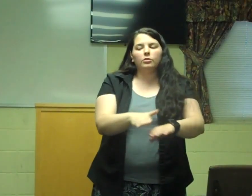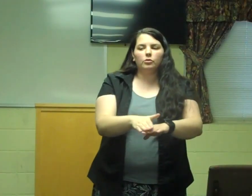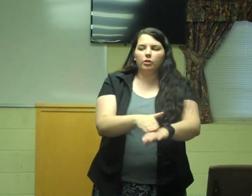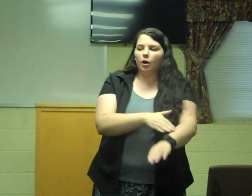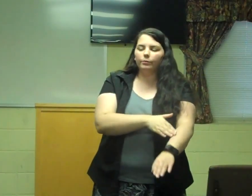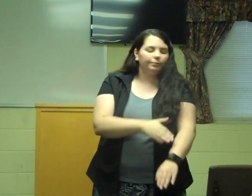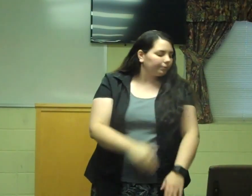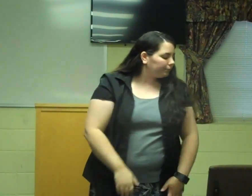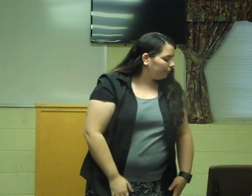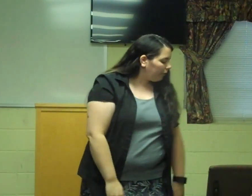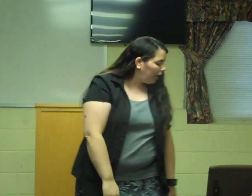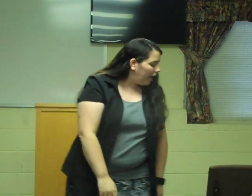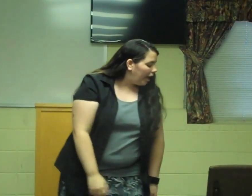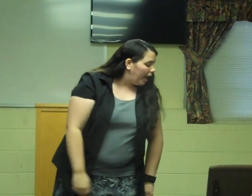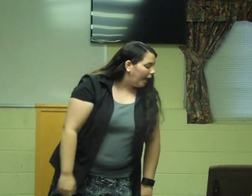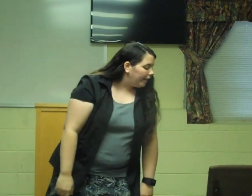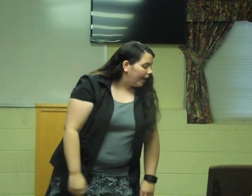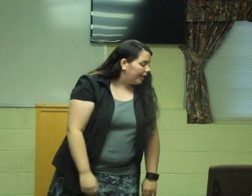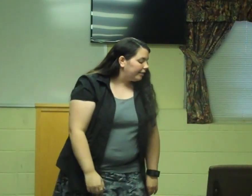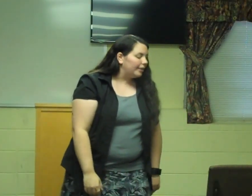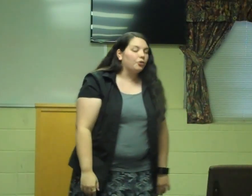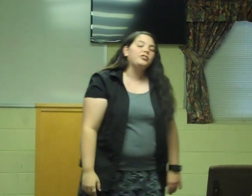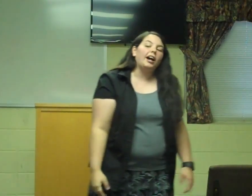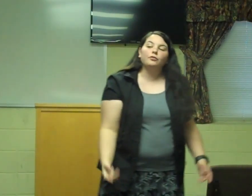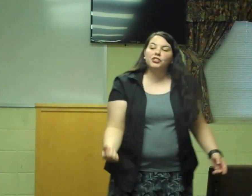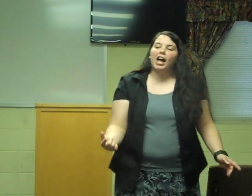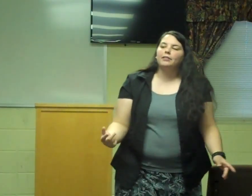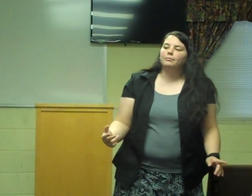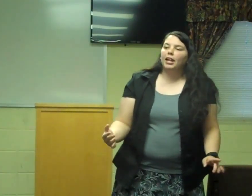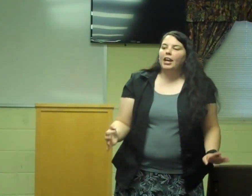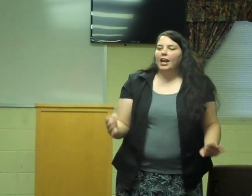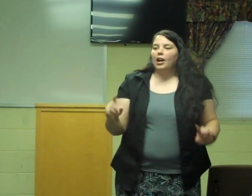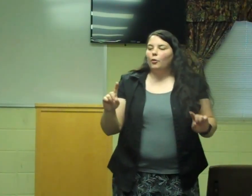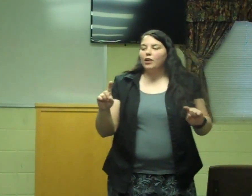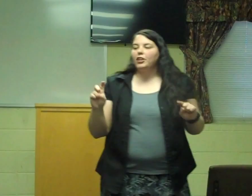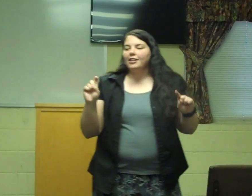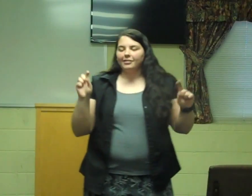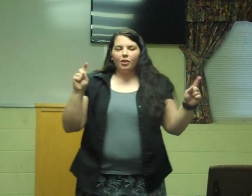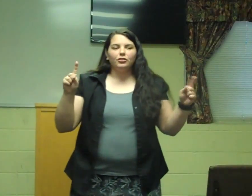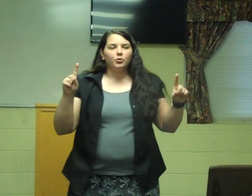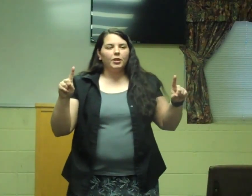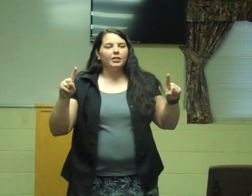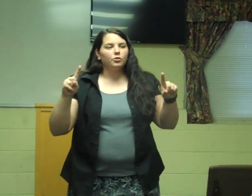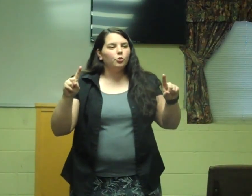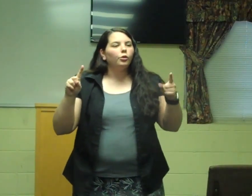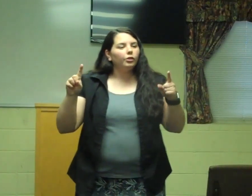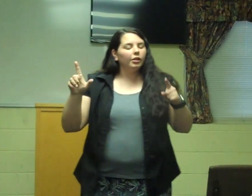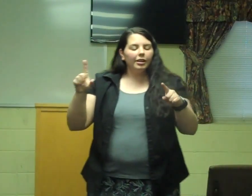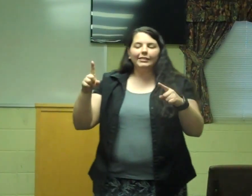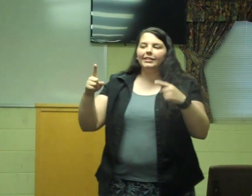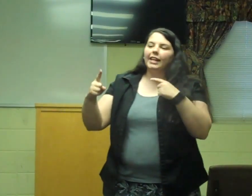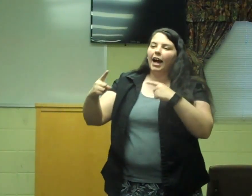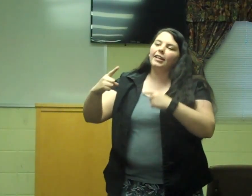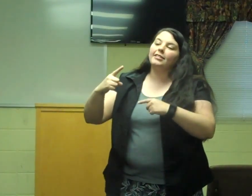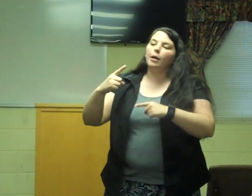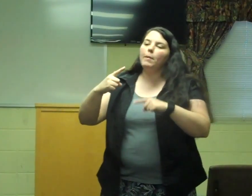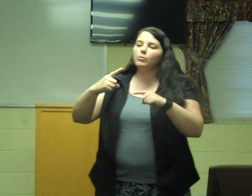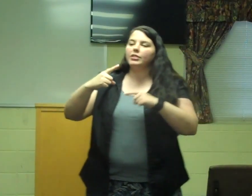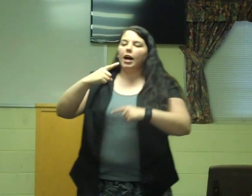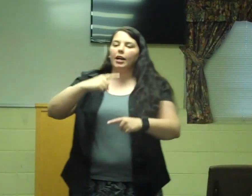So slow. And then the sign for sign. We actually had a discussion this week at school. Sign. Some people